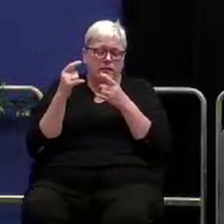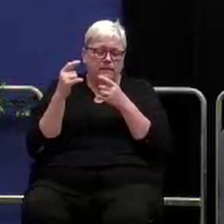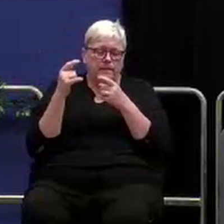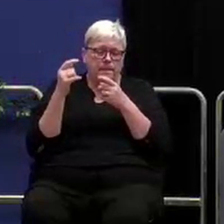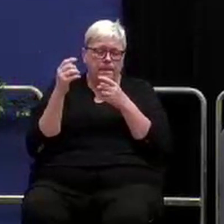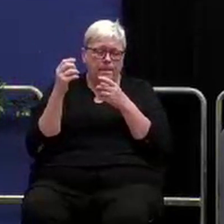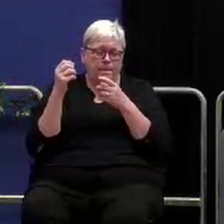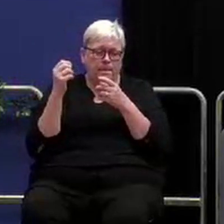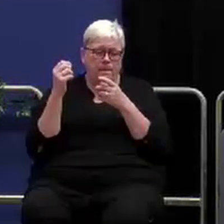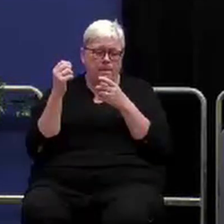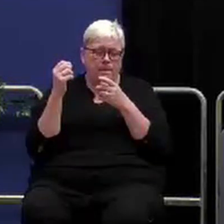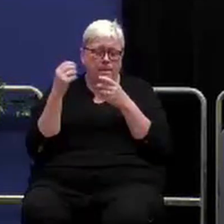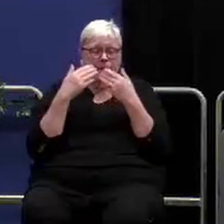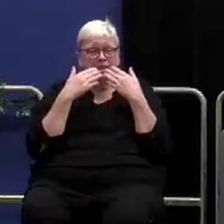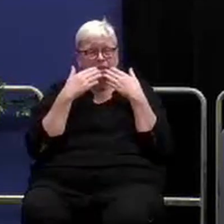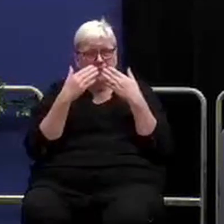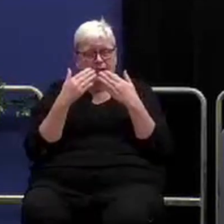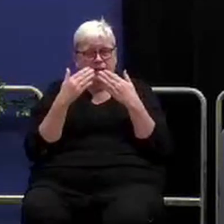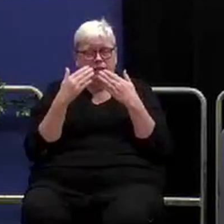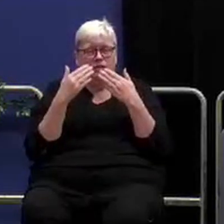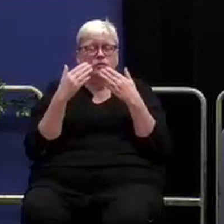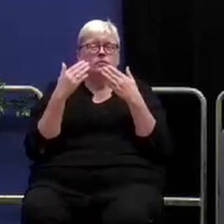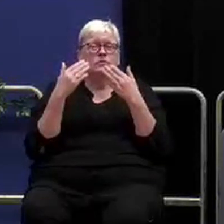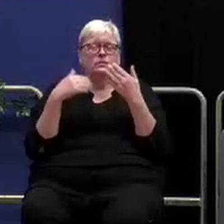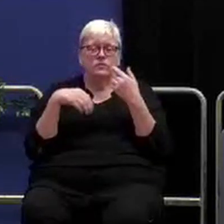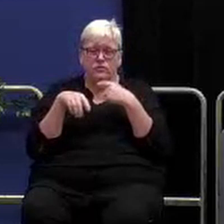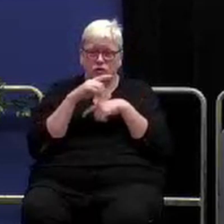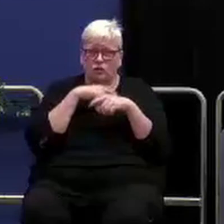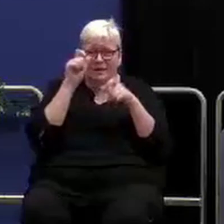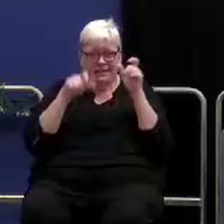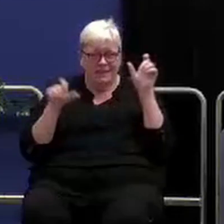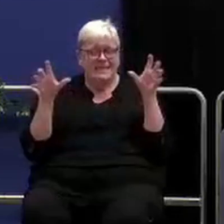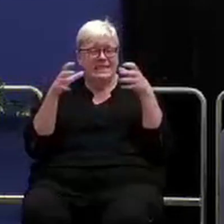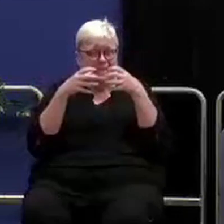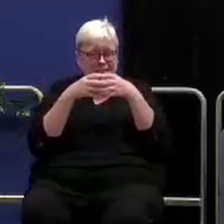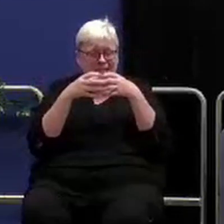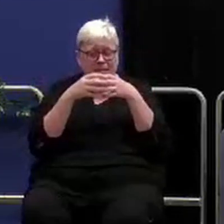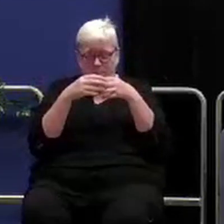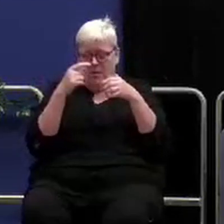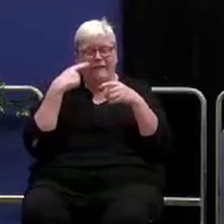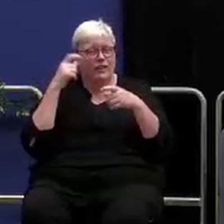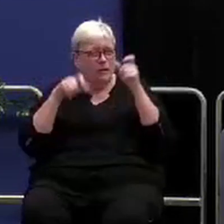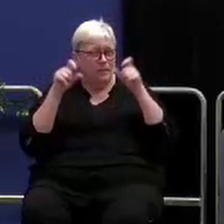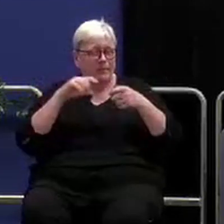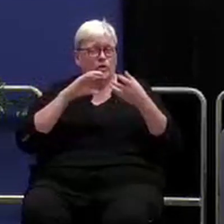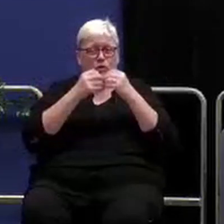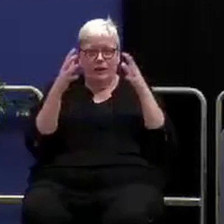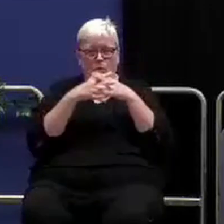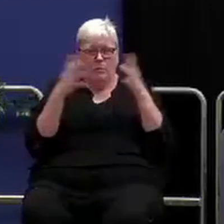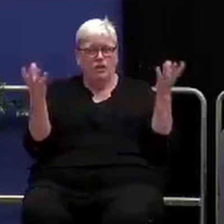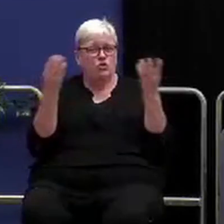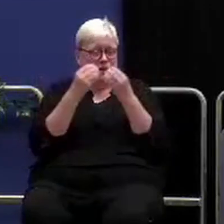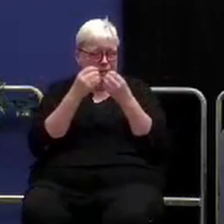And thank you to the dedicated team of students, staff and young people who create and put together this